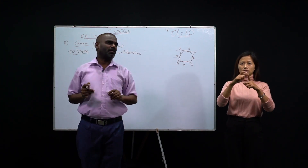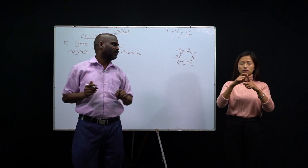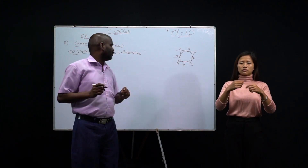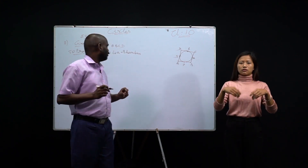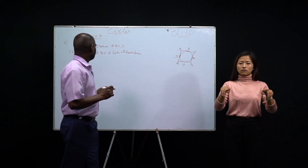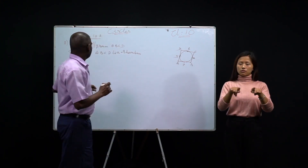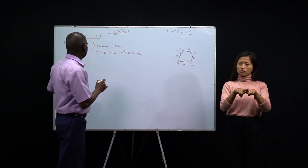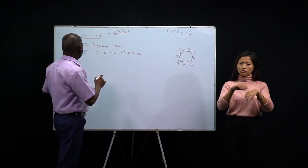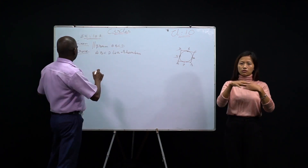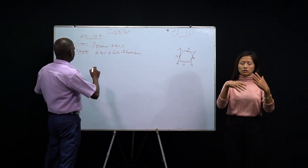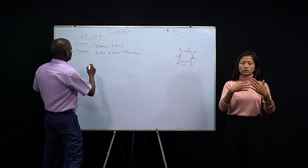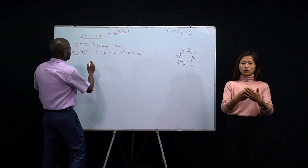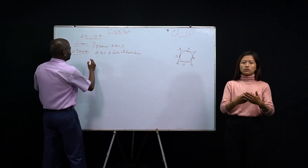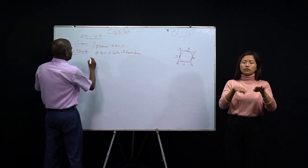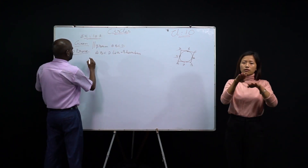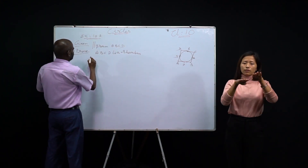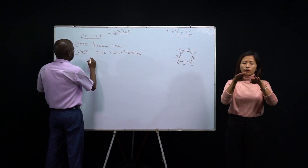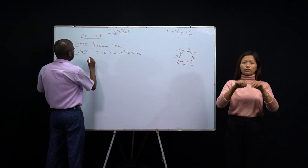equal.